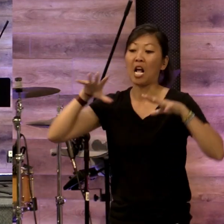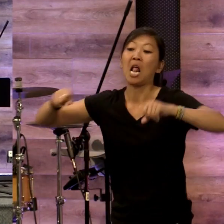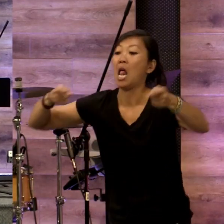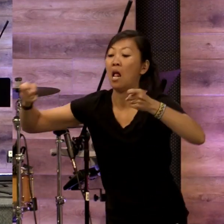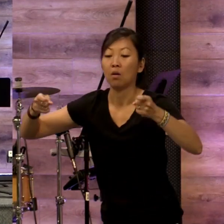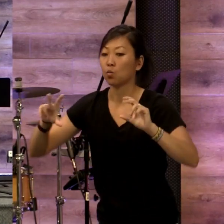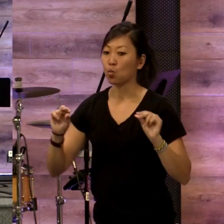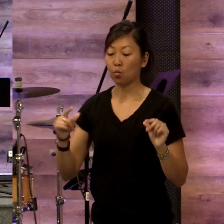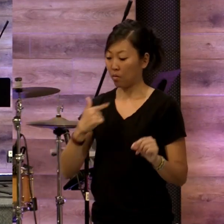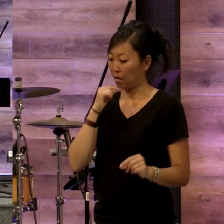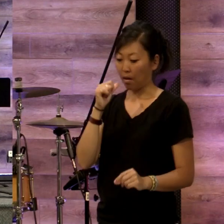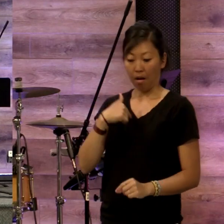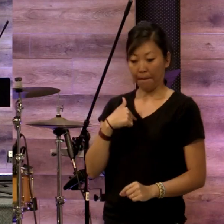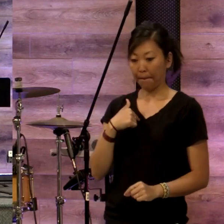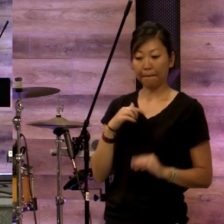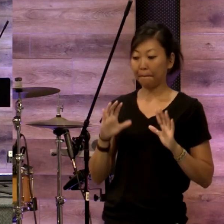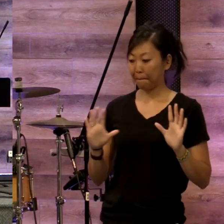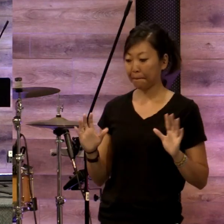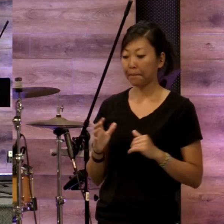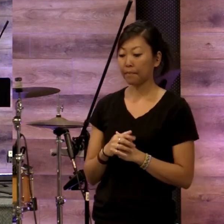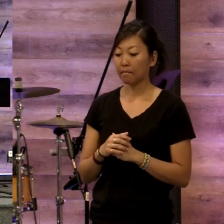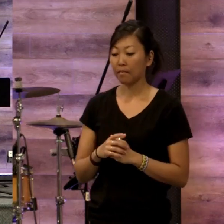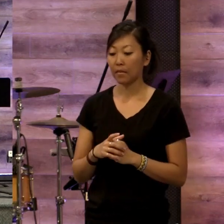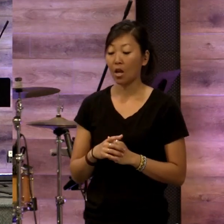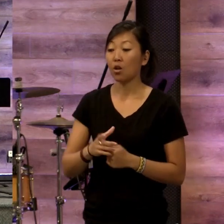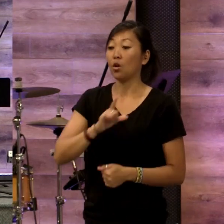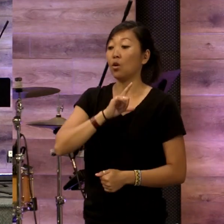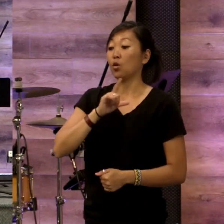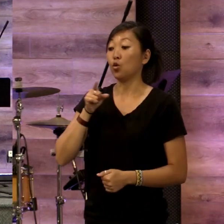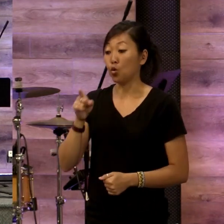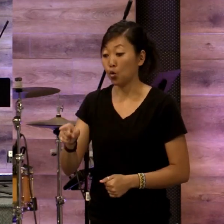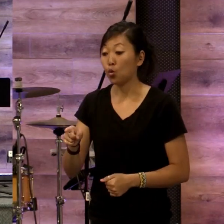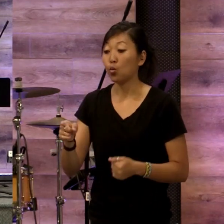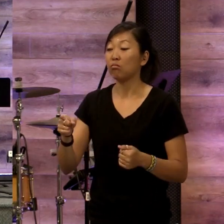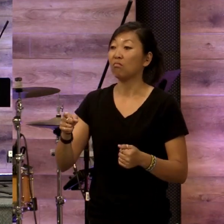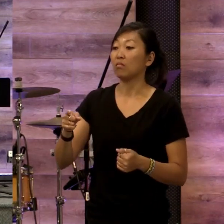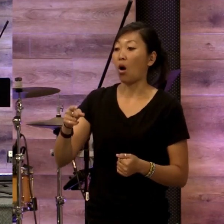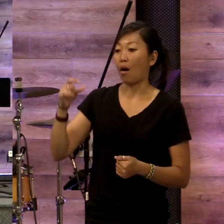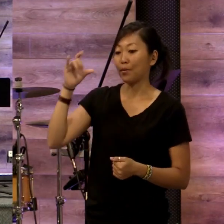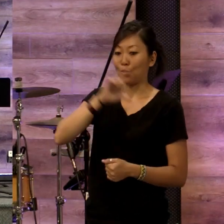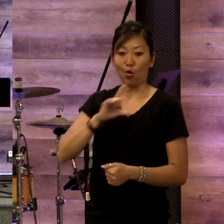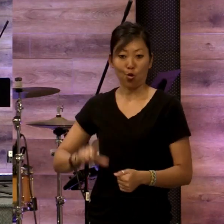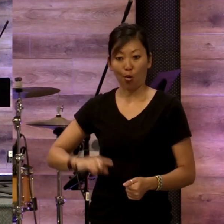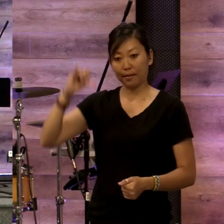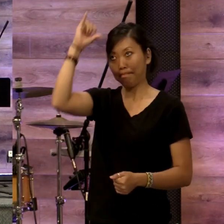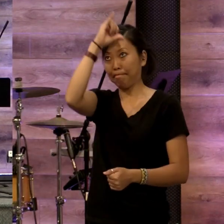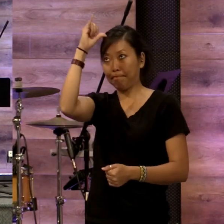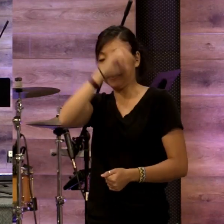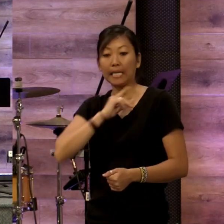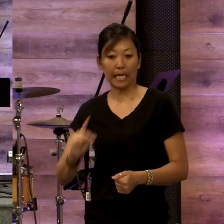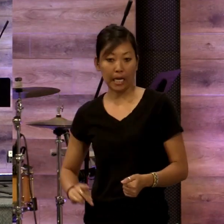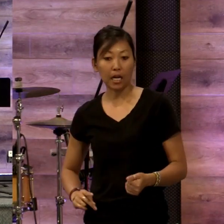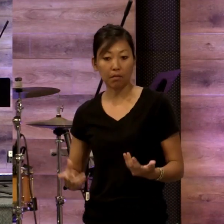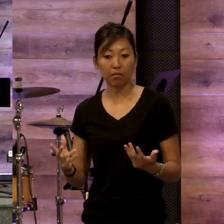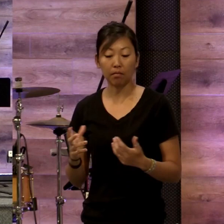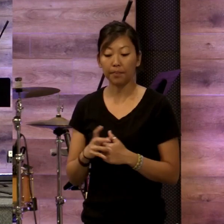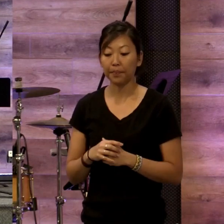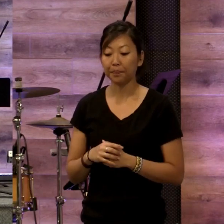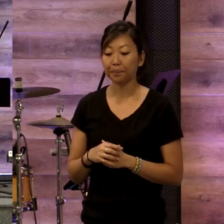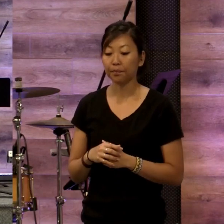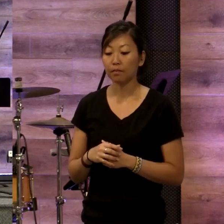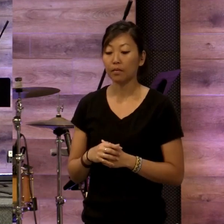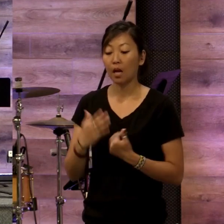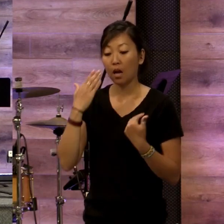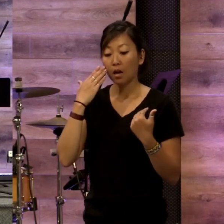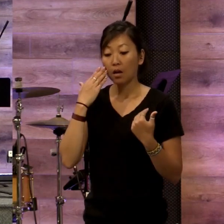like that. I'm not going to oppose the Lord's anointed king. Whether David is just trying to lay down precedent